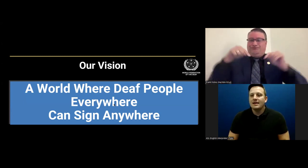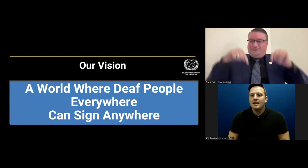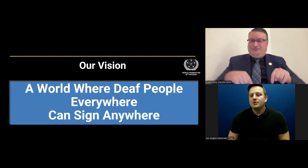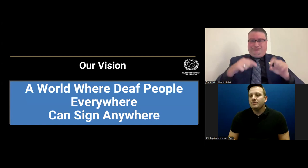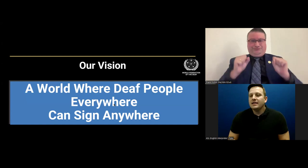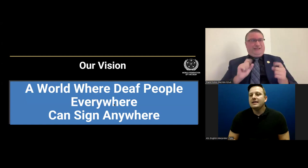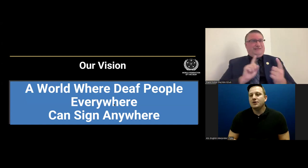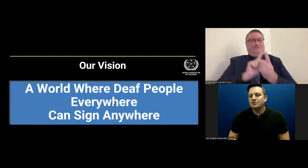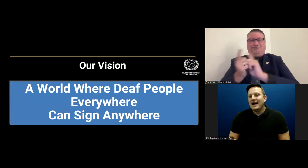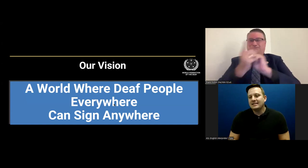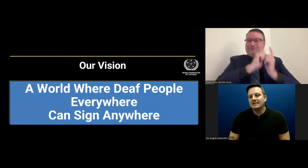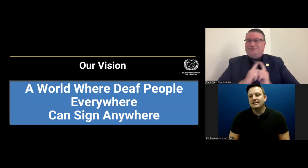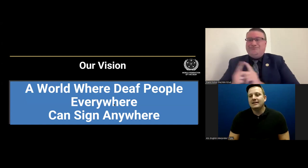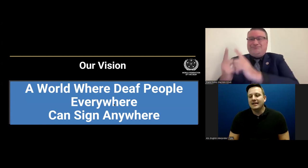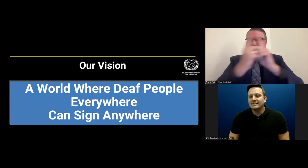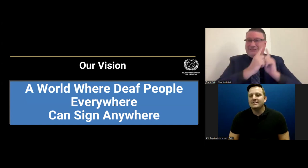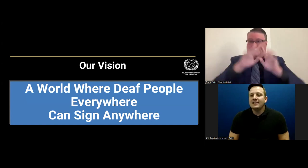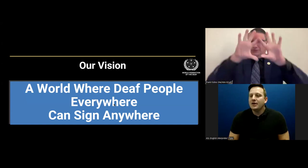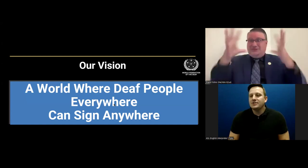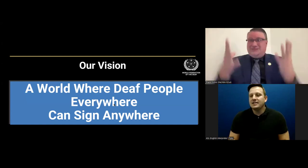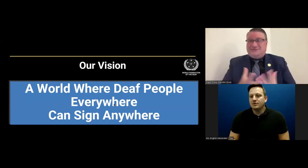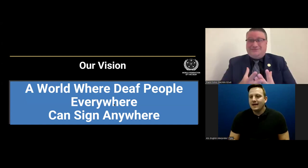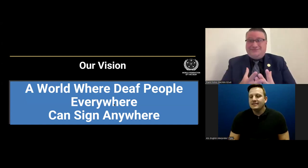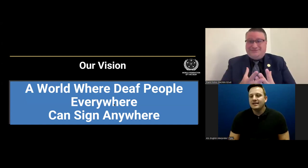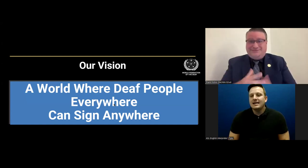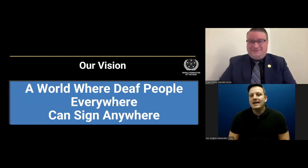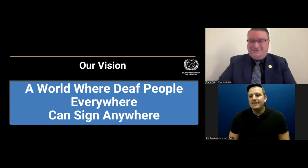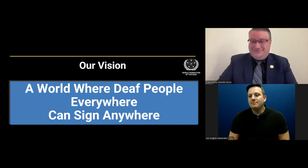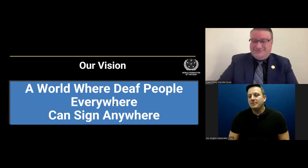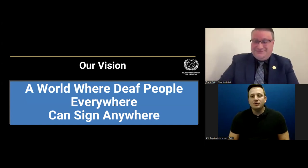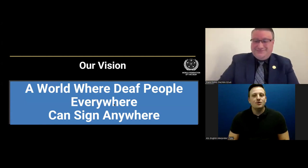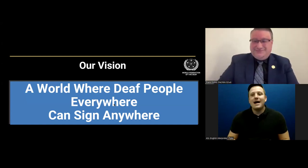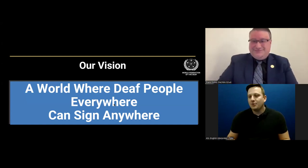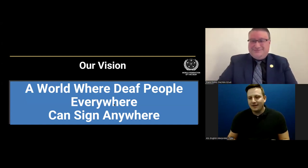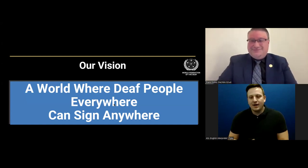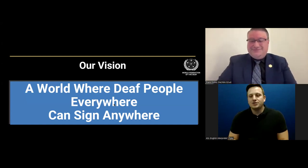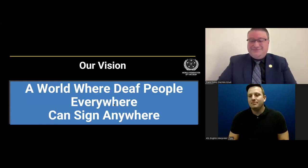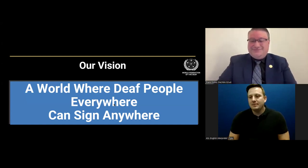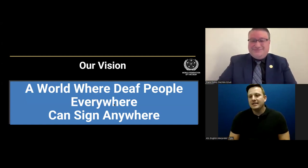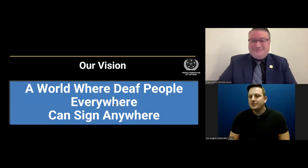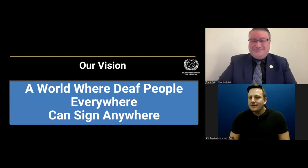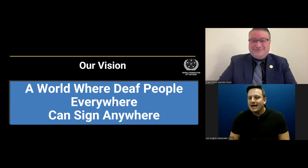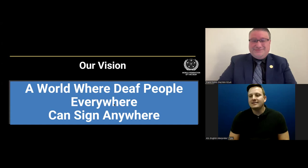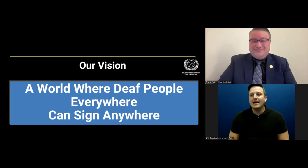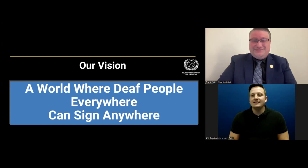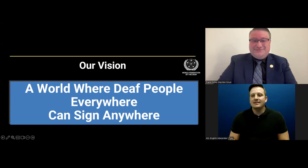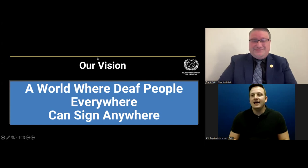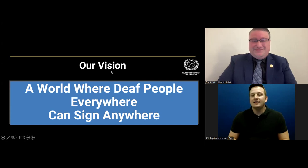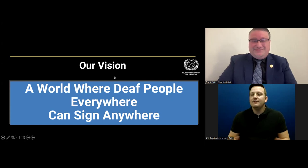So it really goes back to that sign language is a right, and that people, no matter where they are, should be able to interact and live their